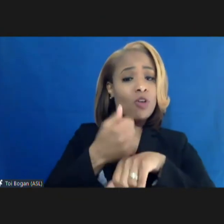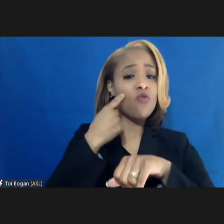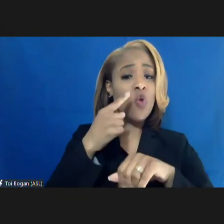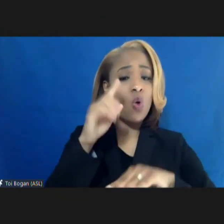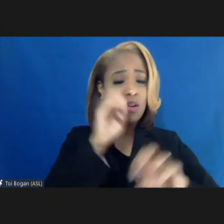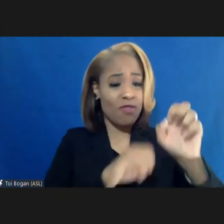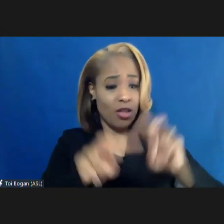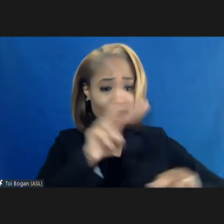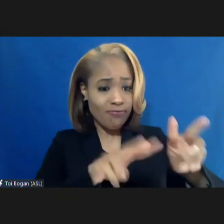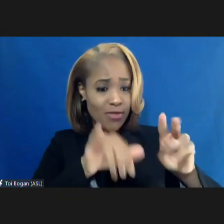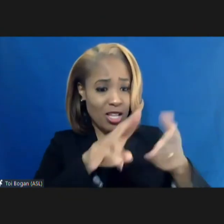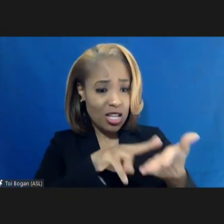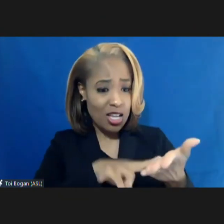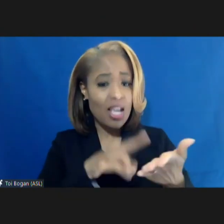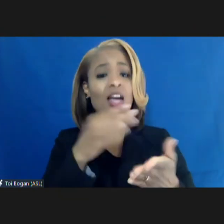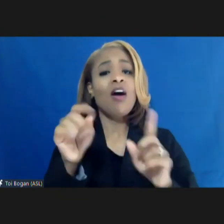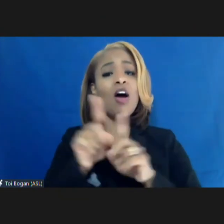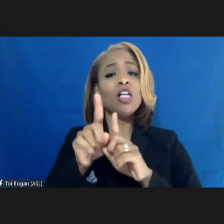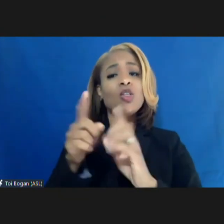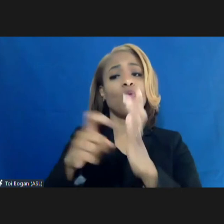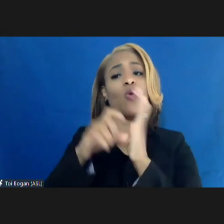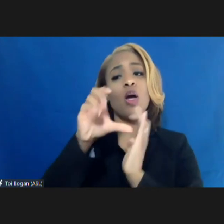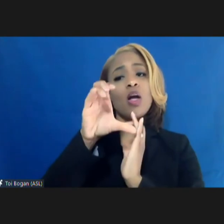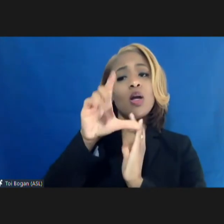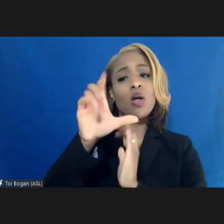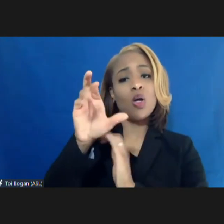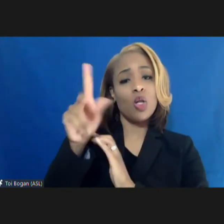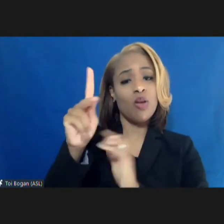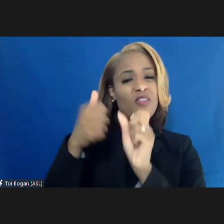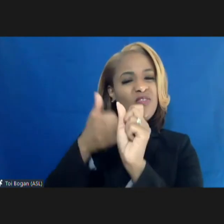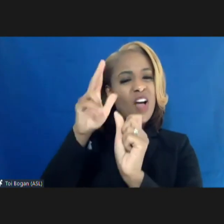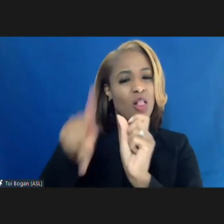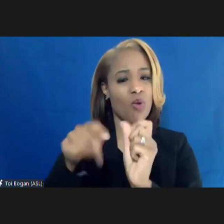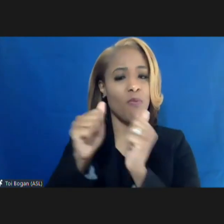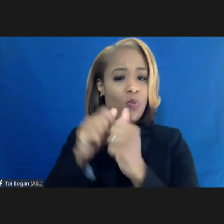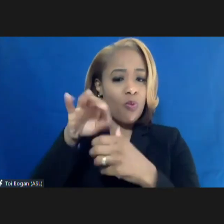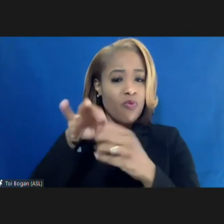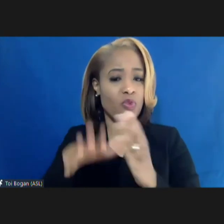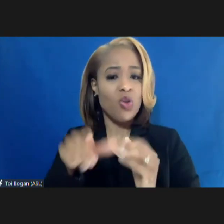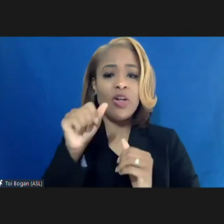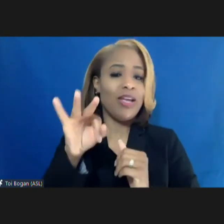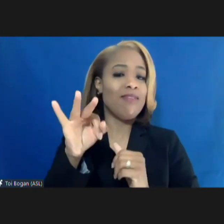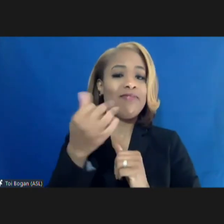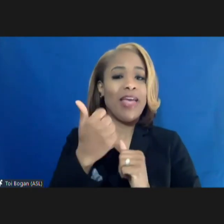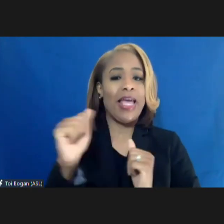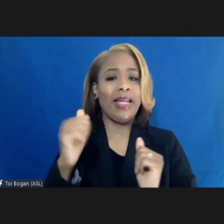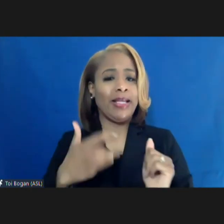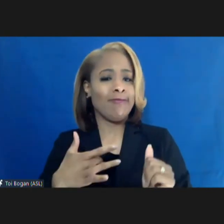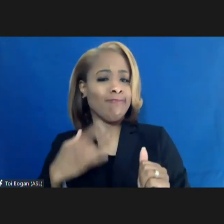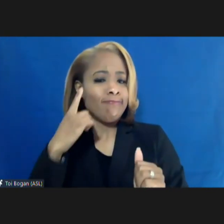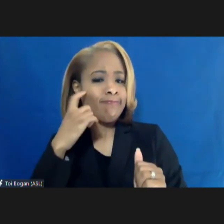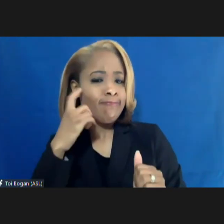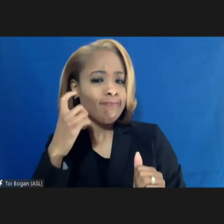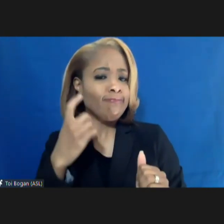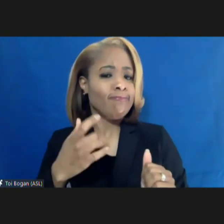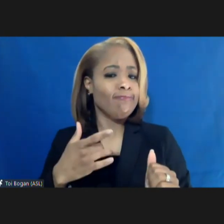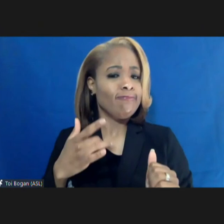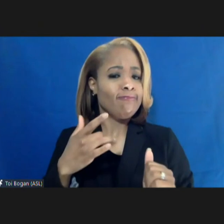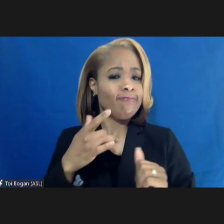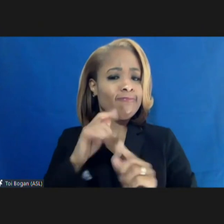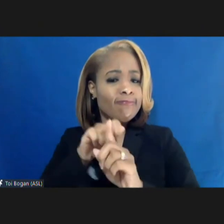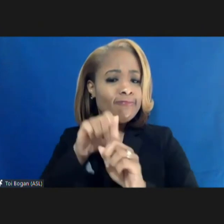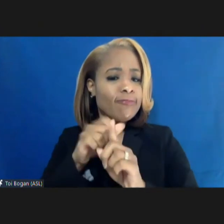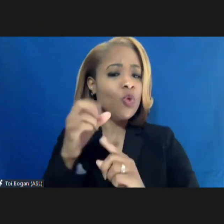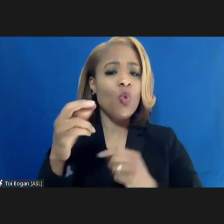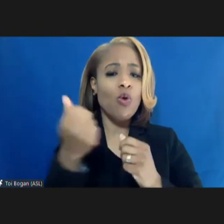the signatures and to require clerks to follow up with voters if there's any concern or any